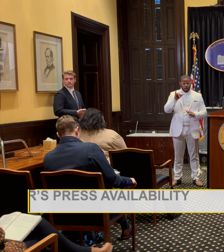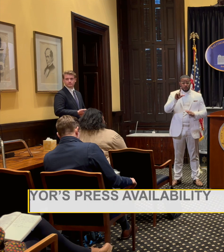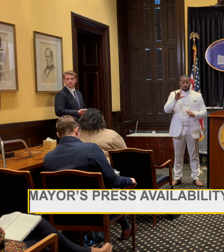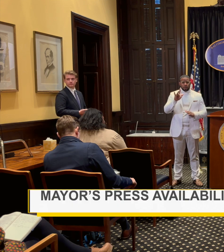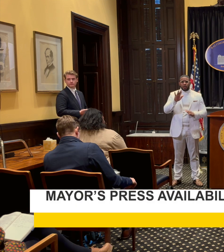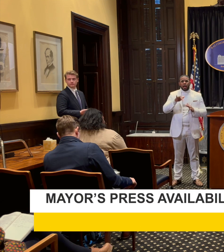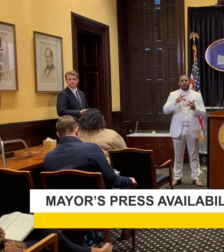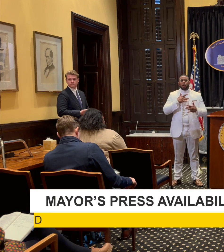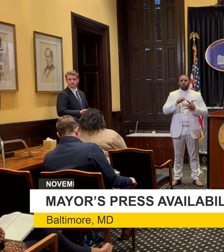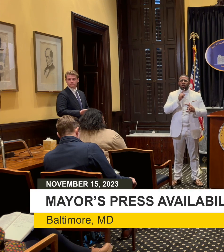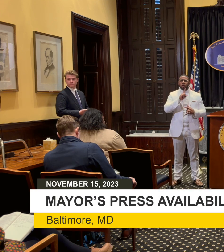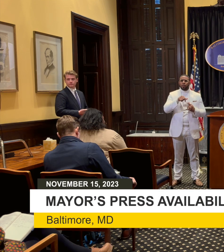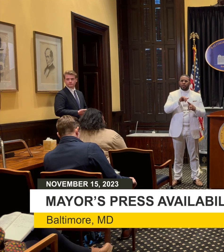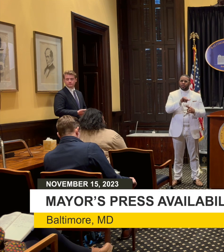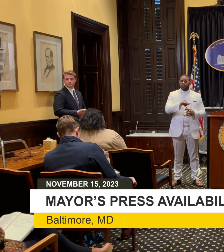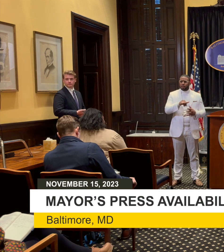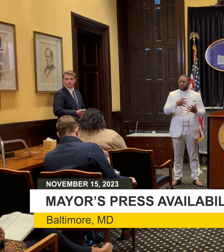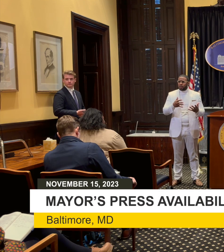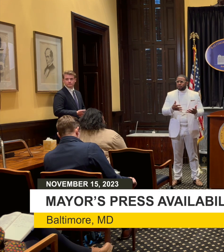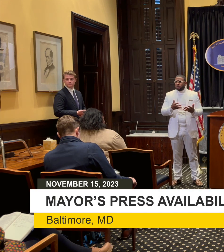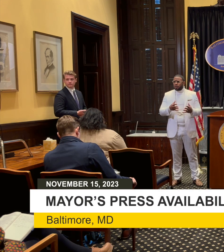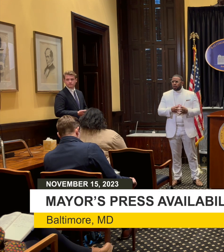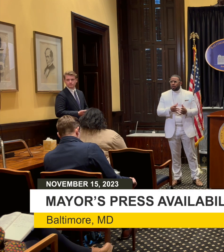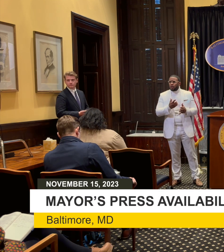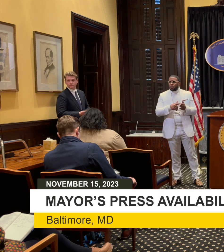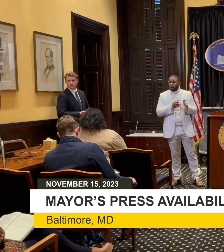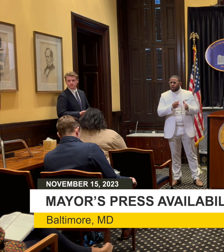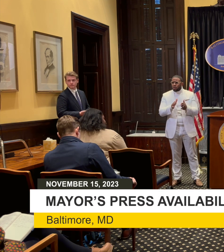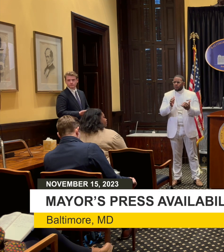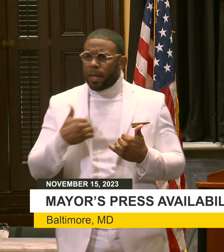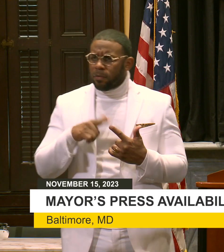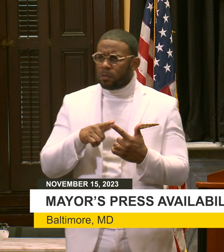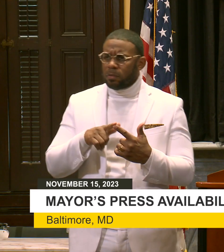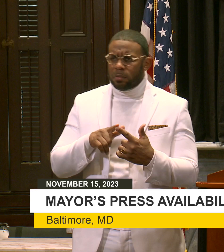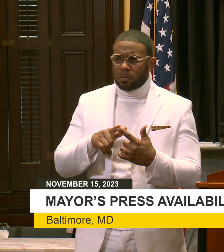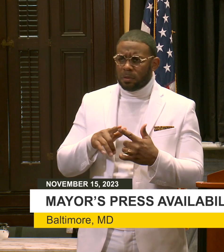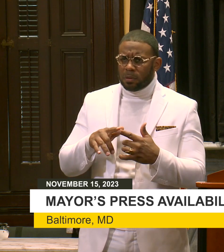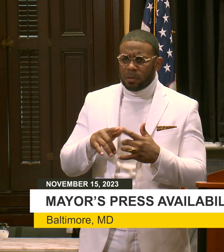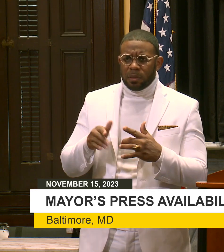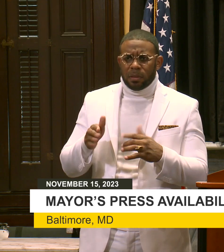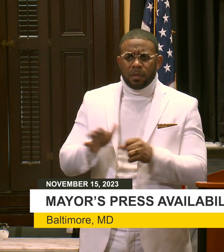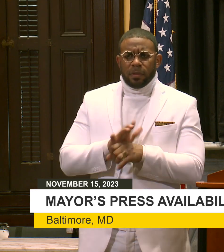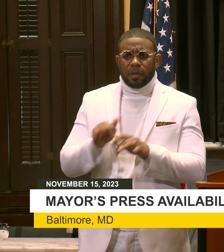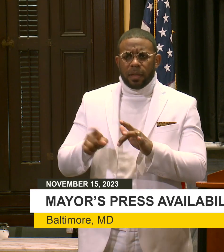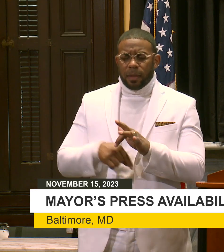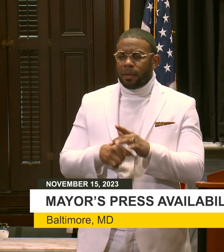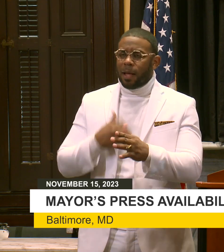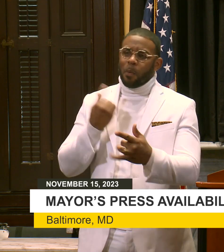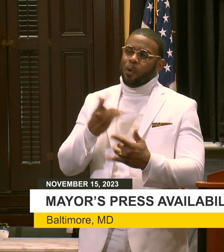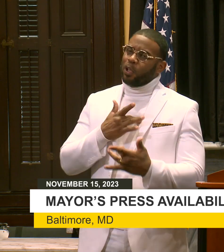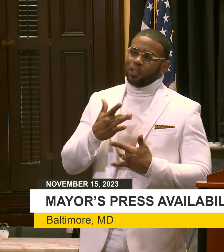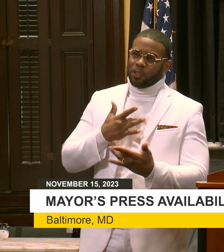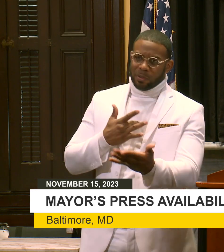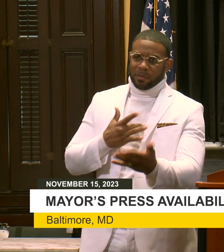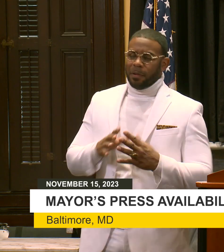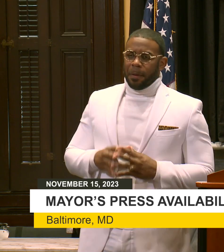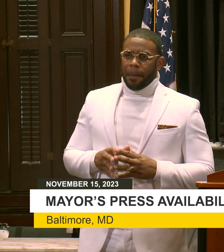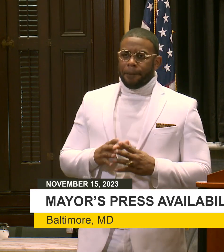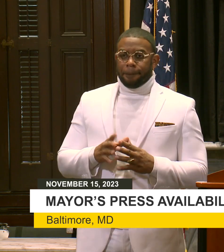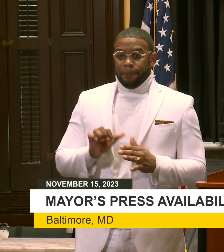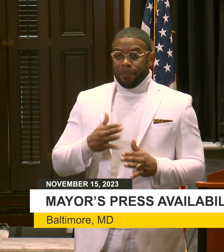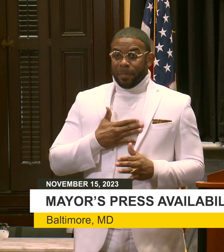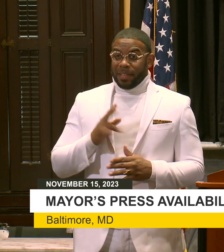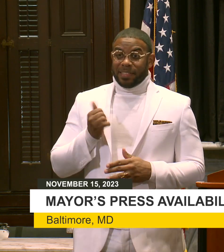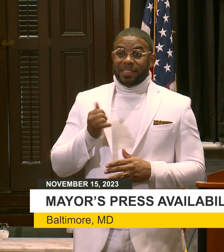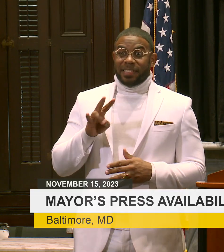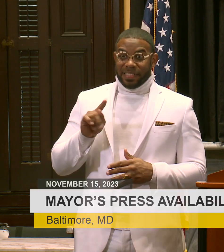FY25. How concerned are you about that, and what avenues do we have to plug that forward? Well, you know, I'm always concerned, but Adam, this is